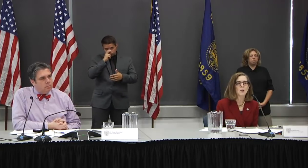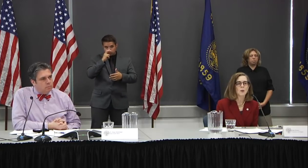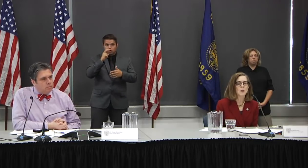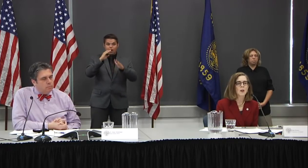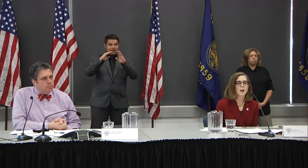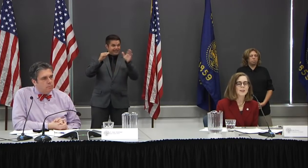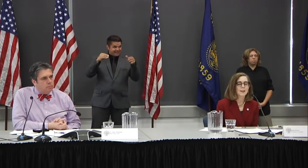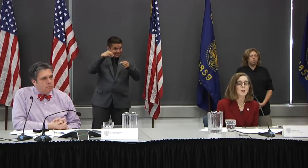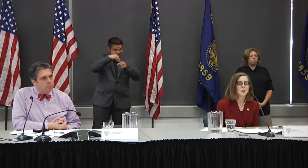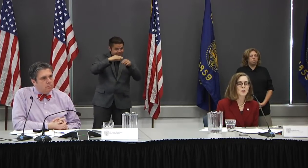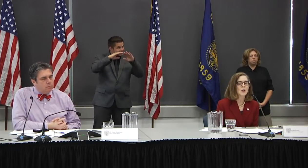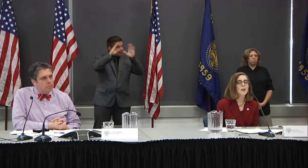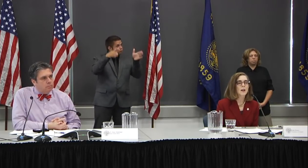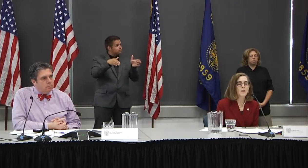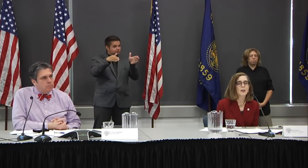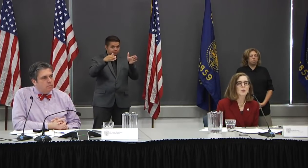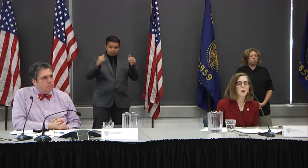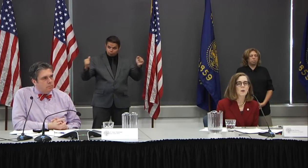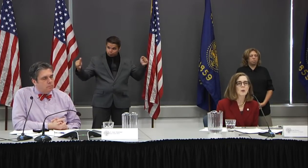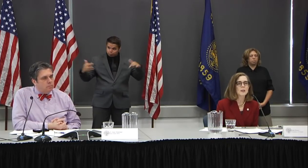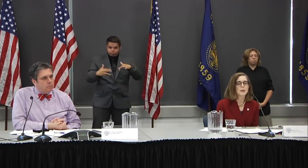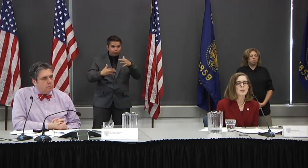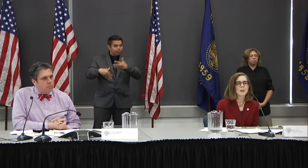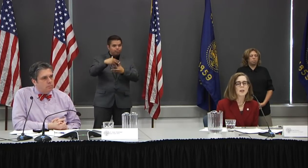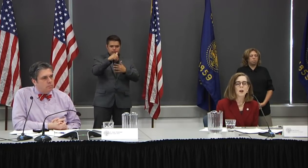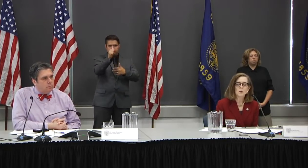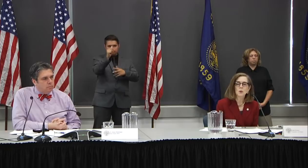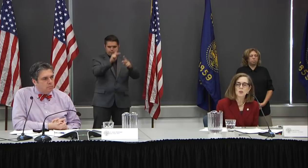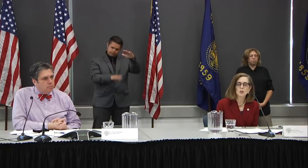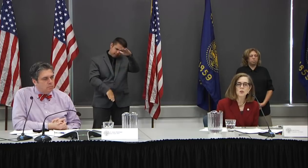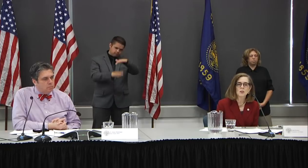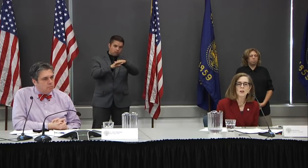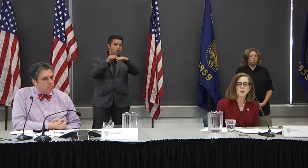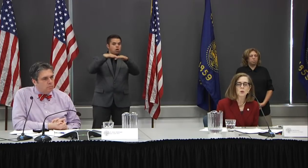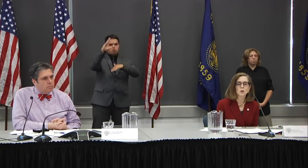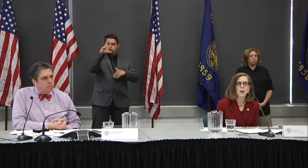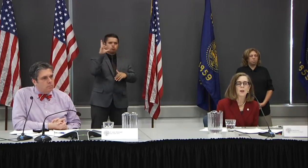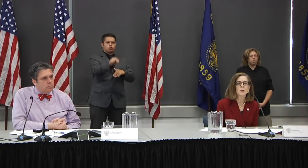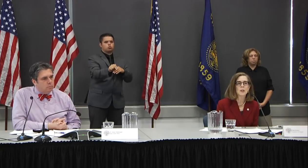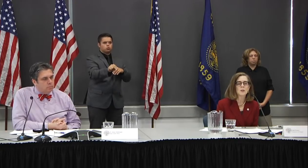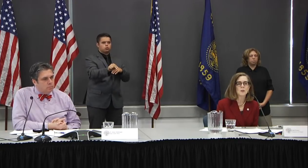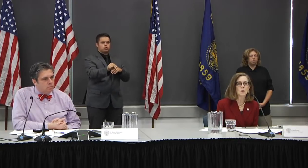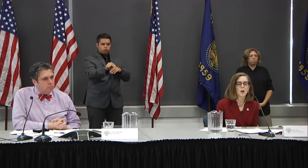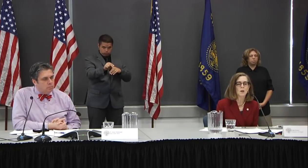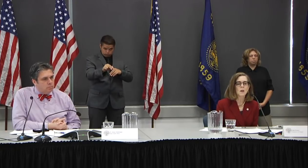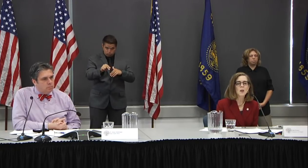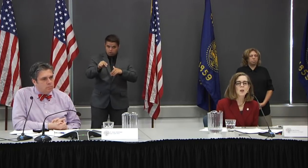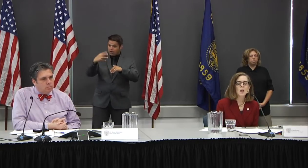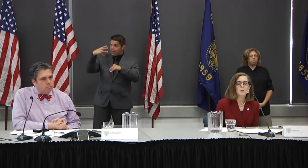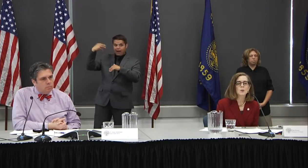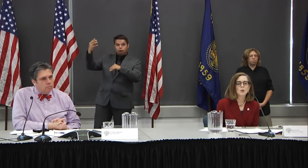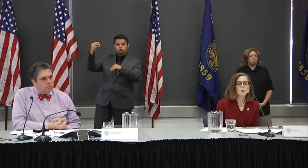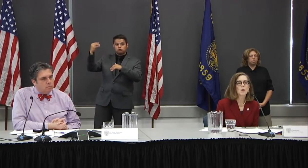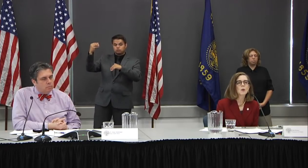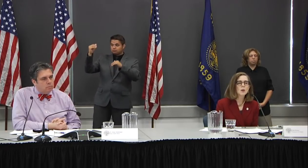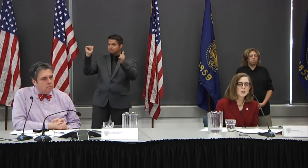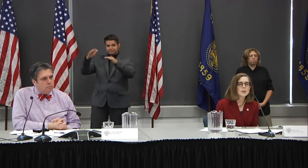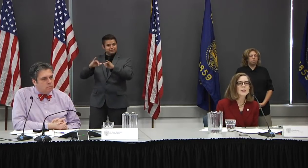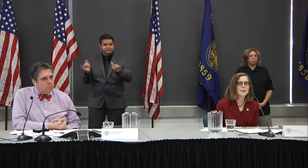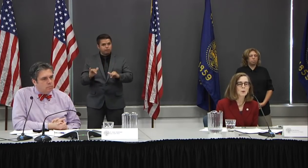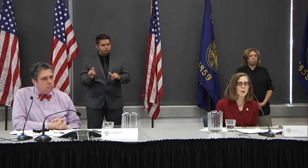10 and under. And that's why we limited outdoor social gatherings as well. So